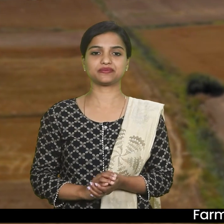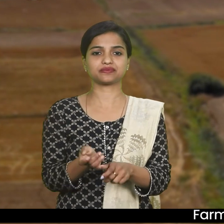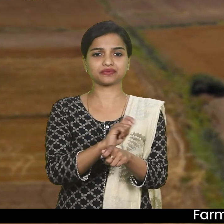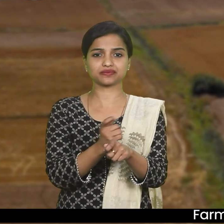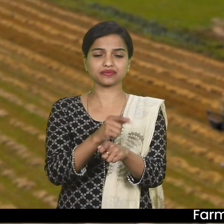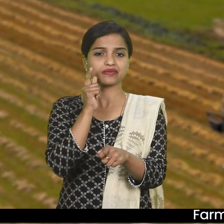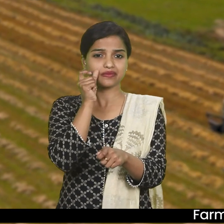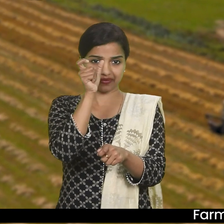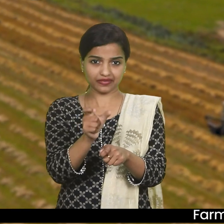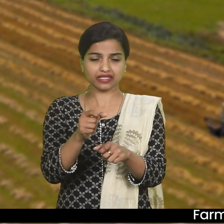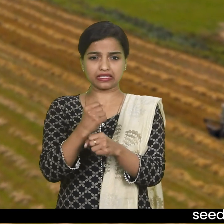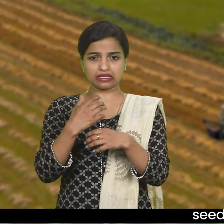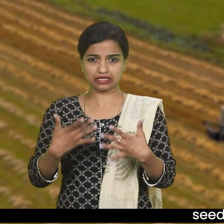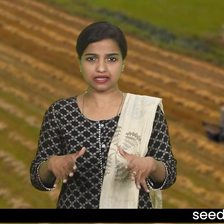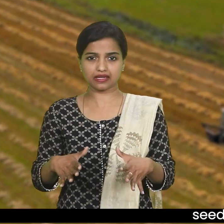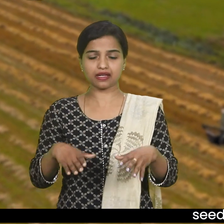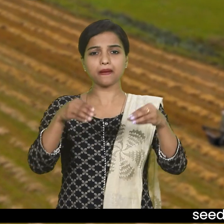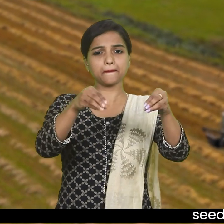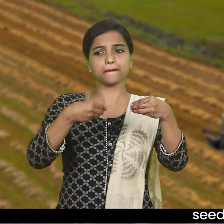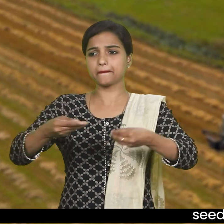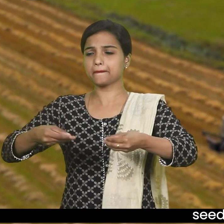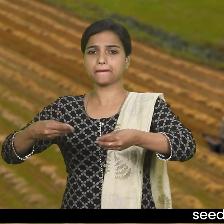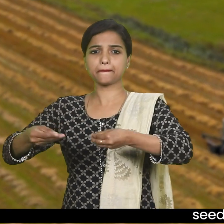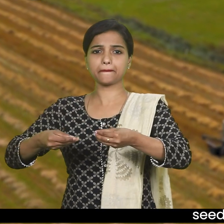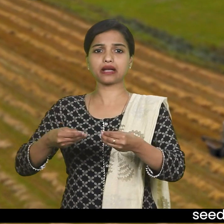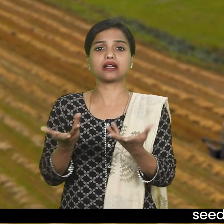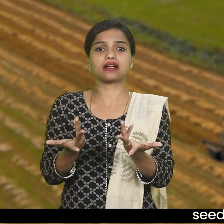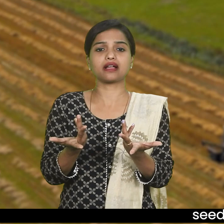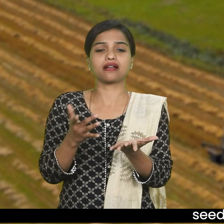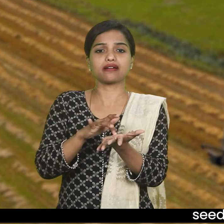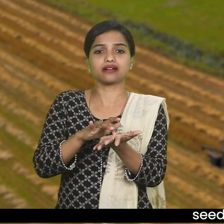Farmers generally purchase seeds in the nearby market.